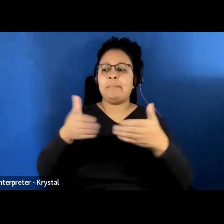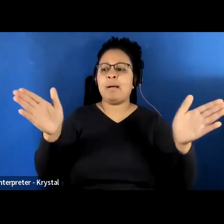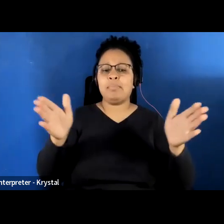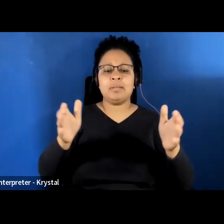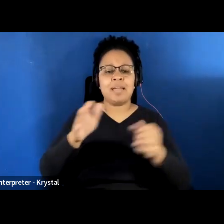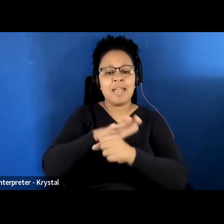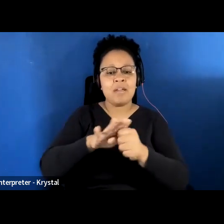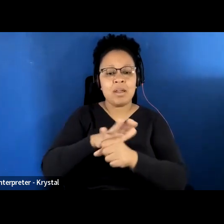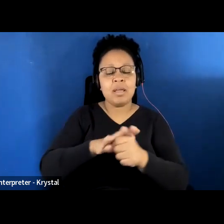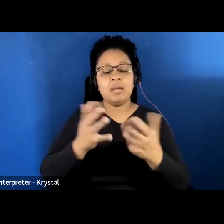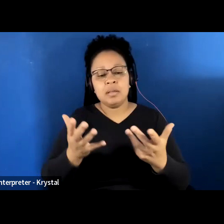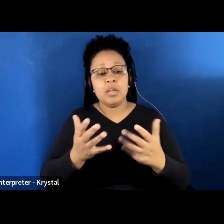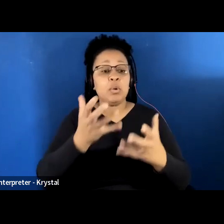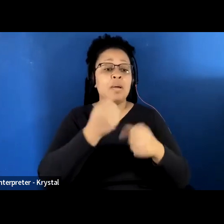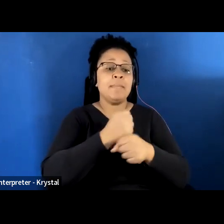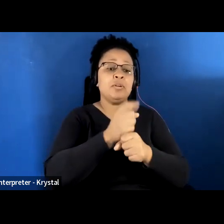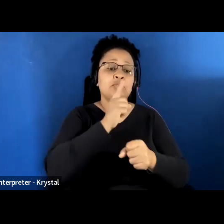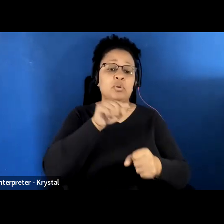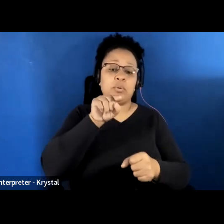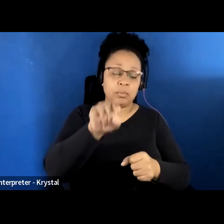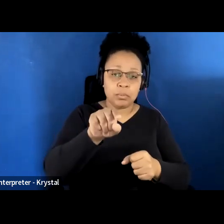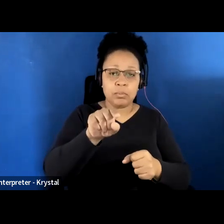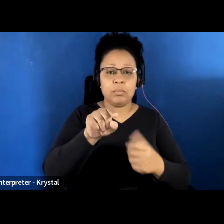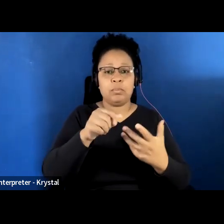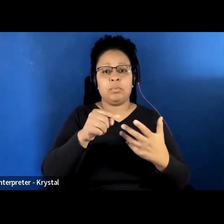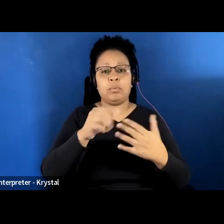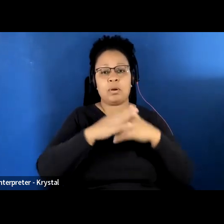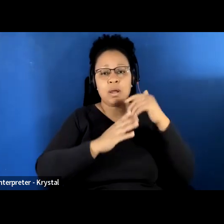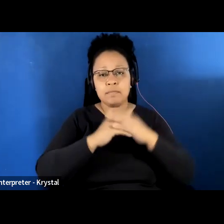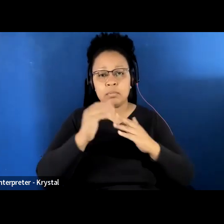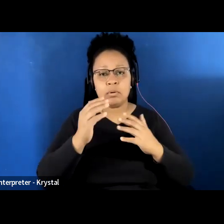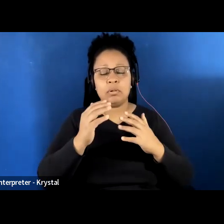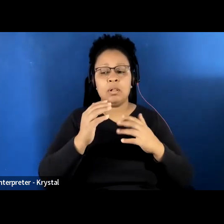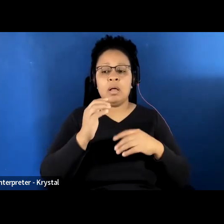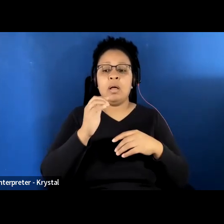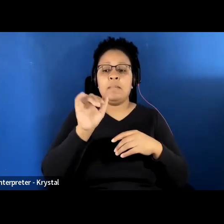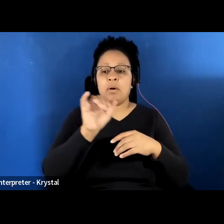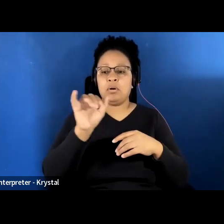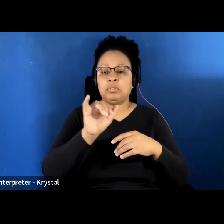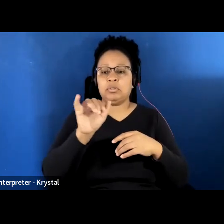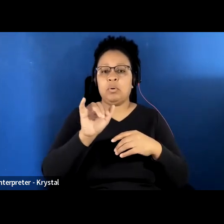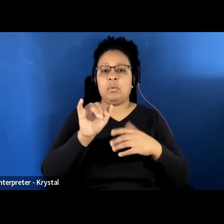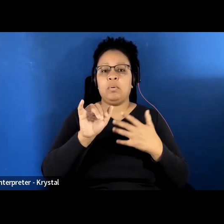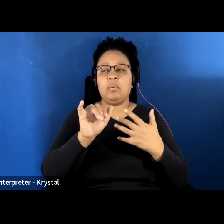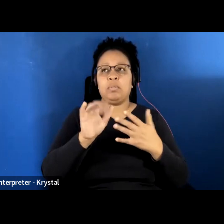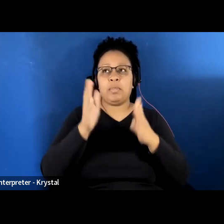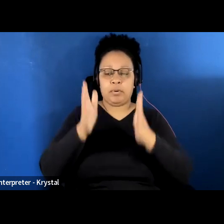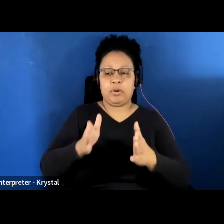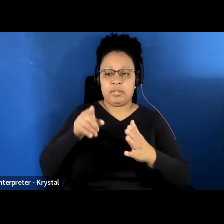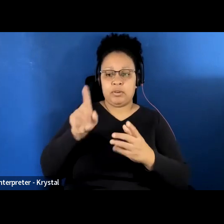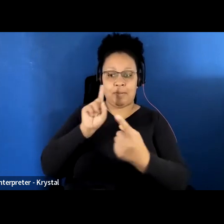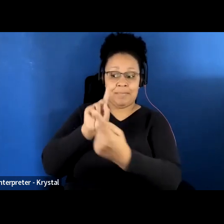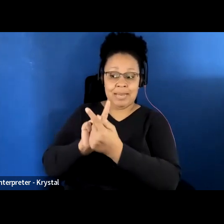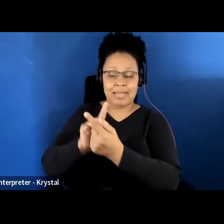it's making sure you feel comfortable and that the person that you're meeting with is in charge of the visit as much